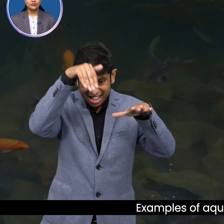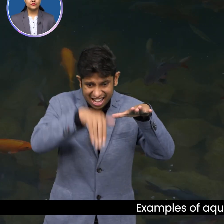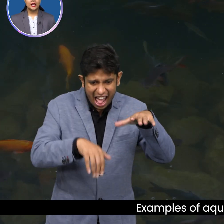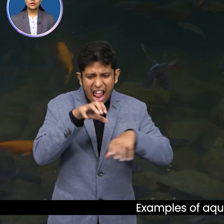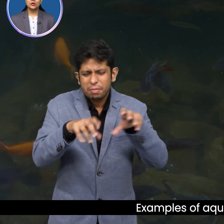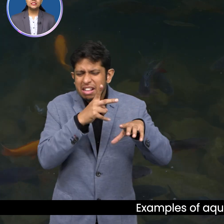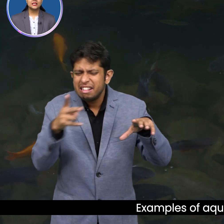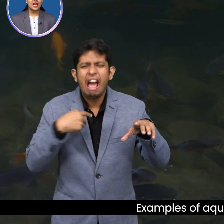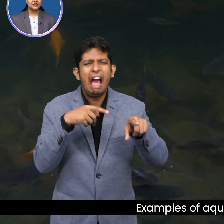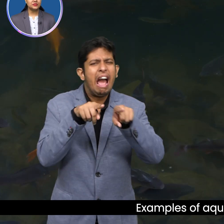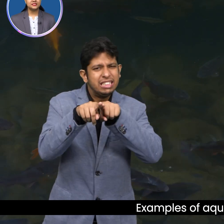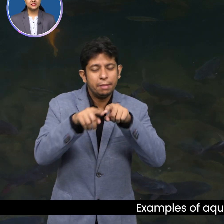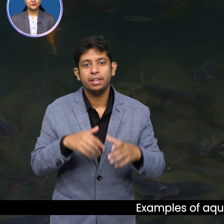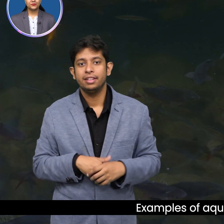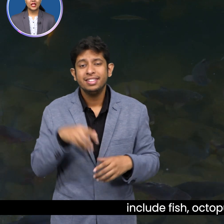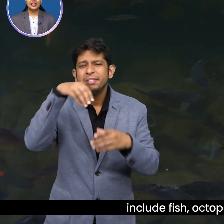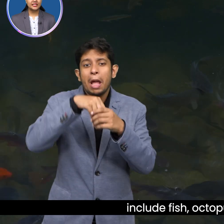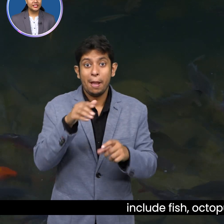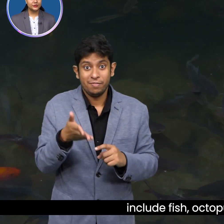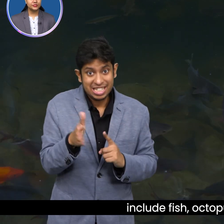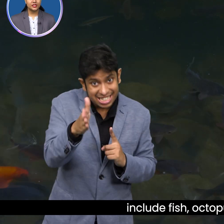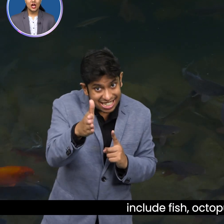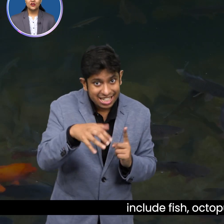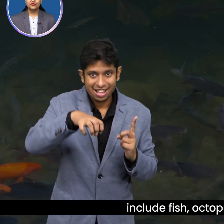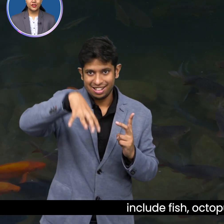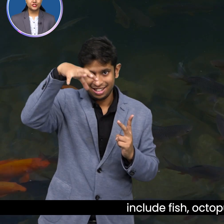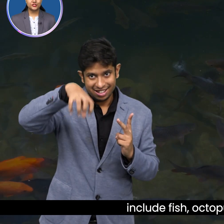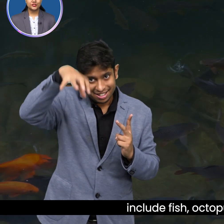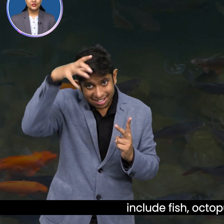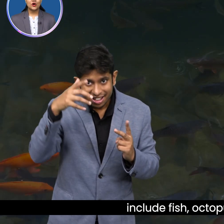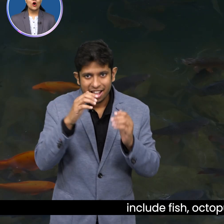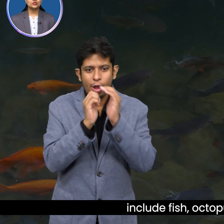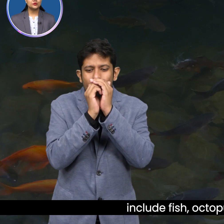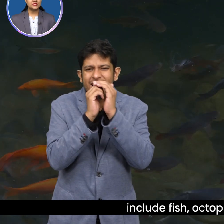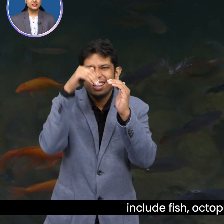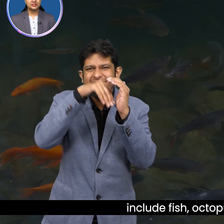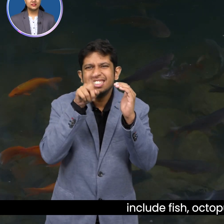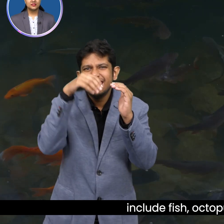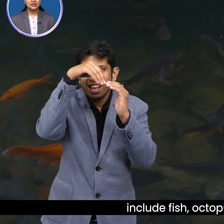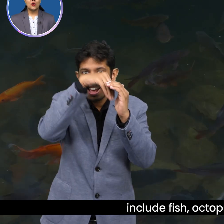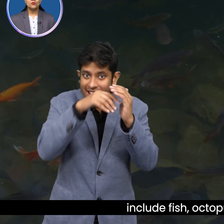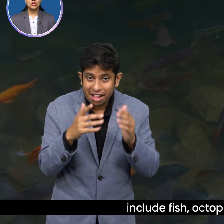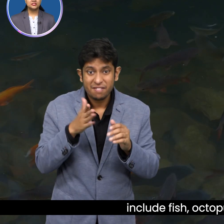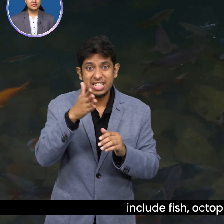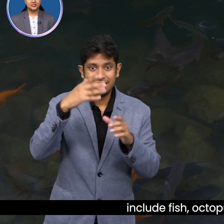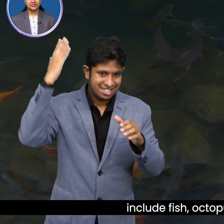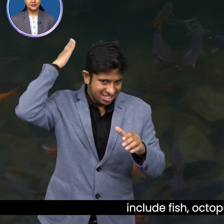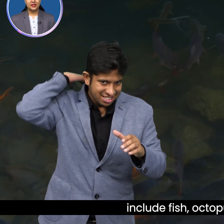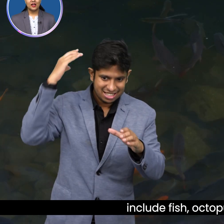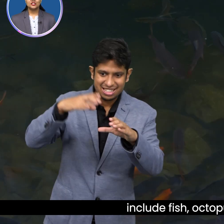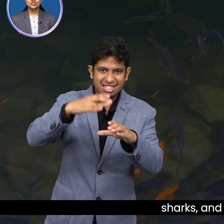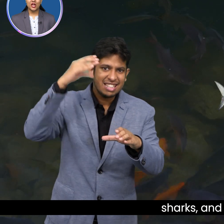Examples of aquatic animals include fish, octopuses,